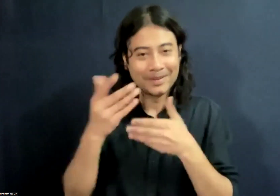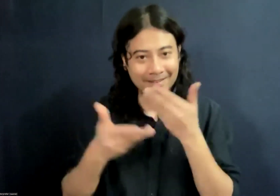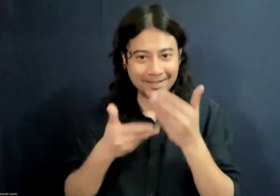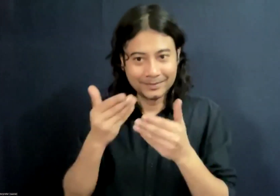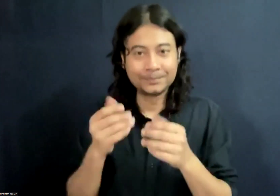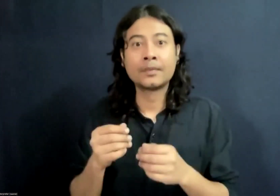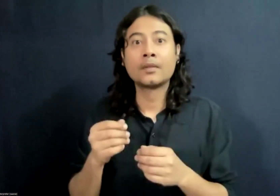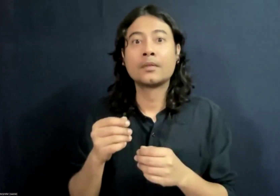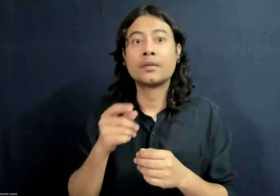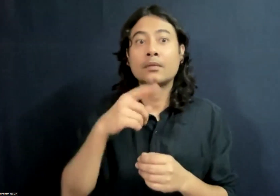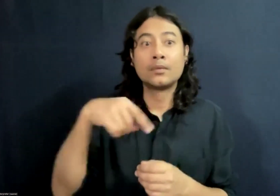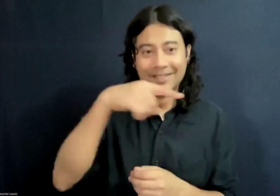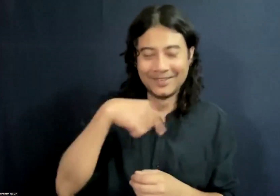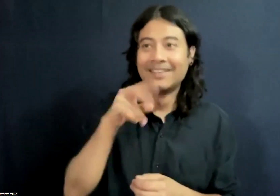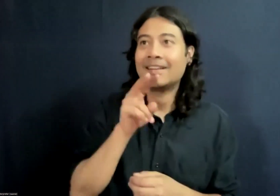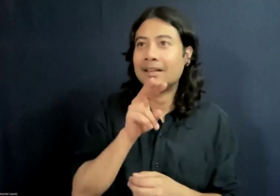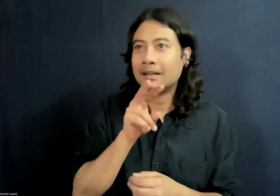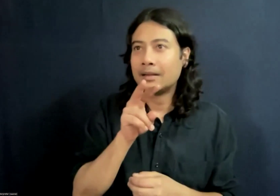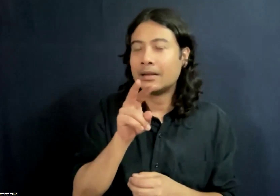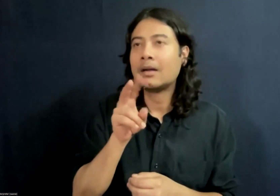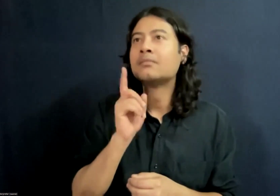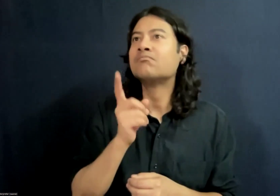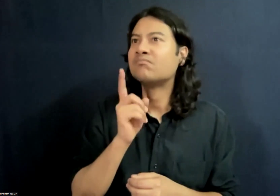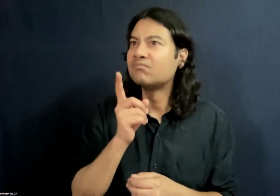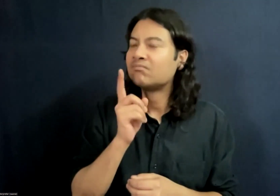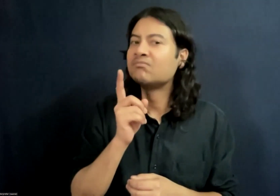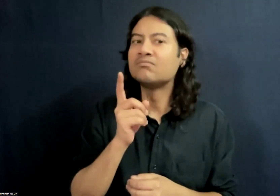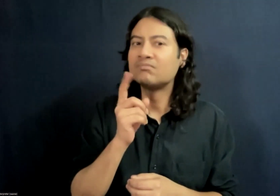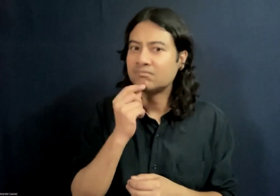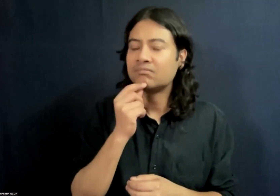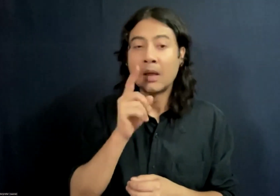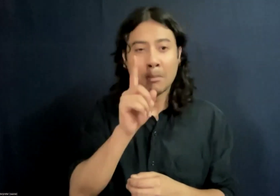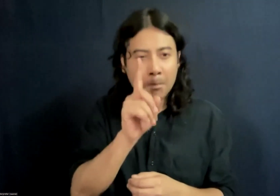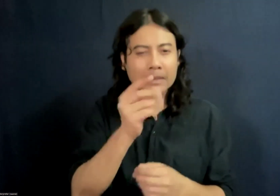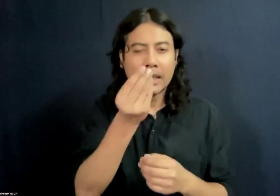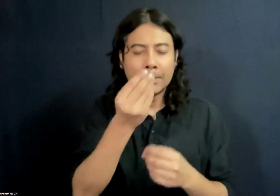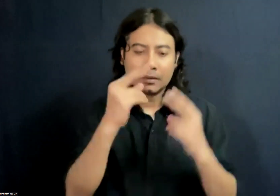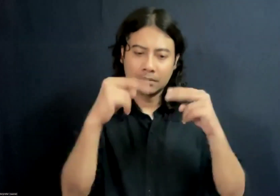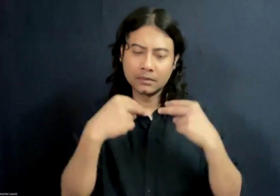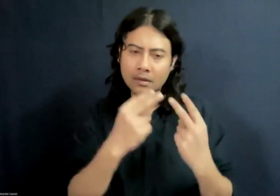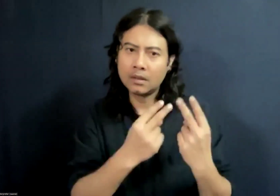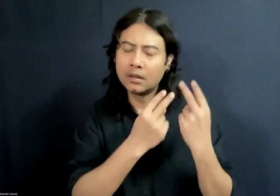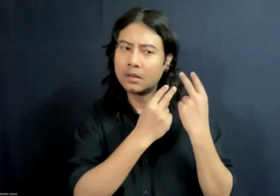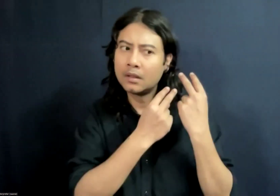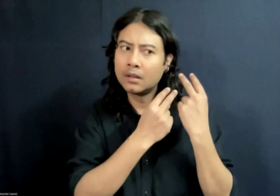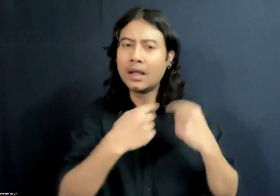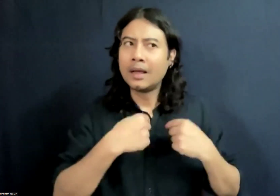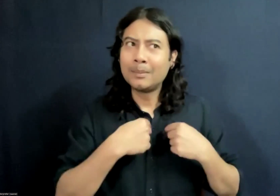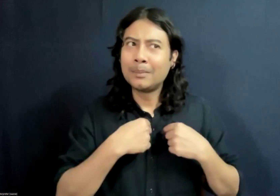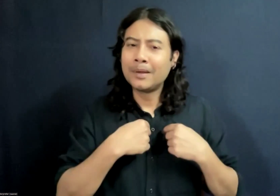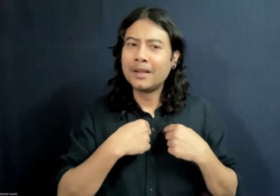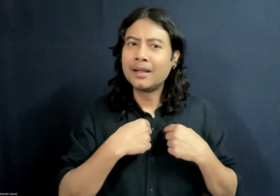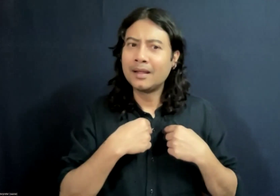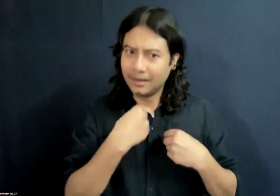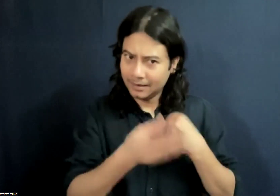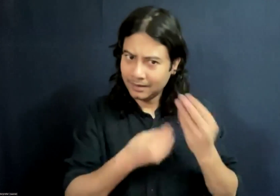heart that what kind of charity are you doing? What kind of donations are you doing? Are you doing